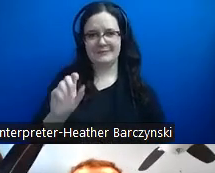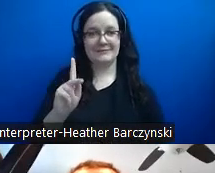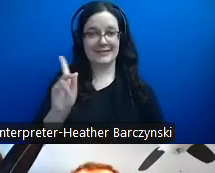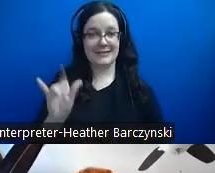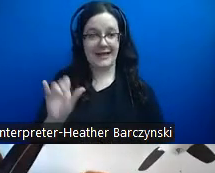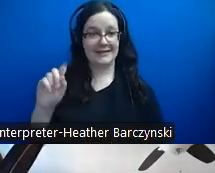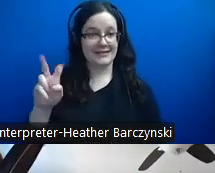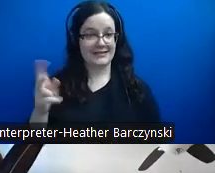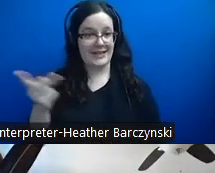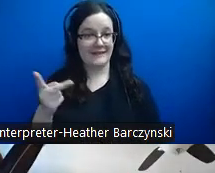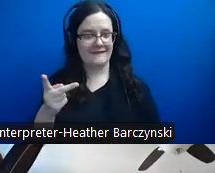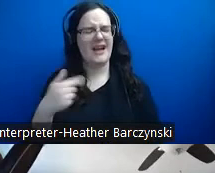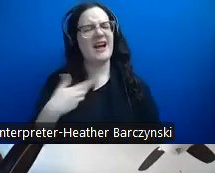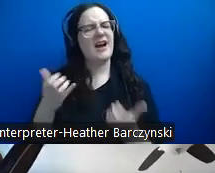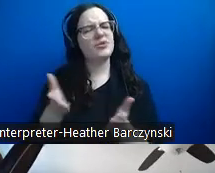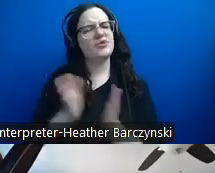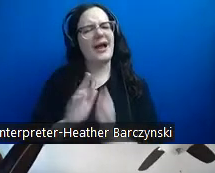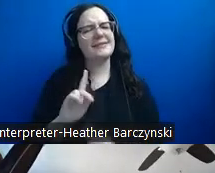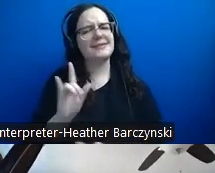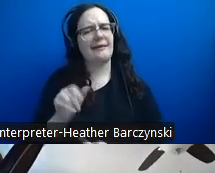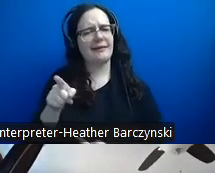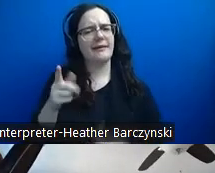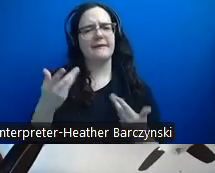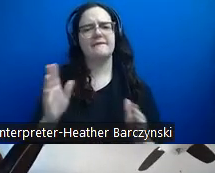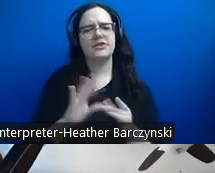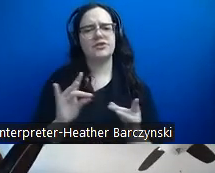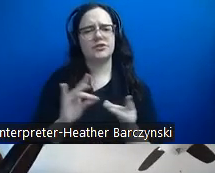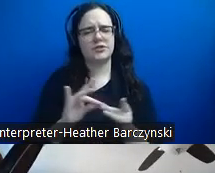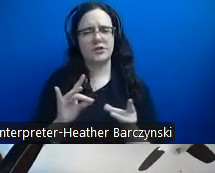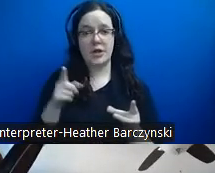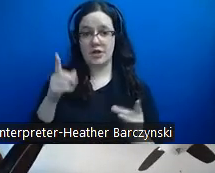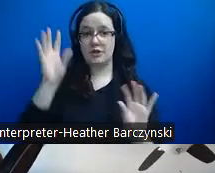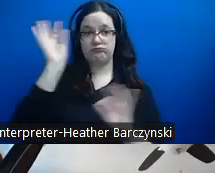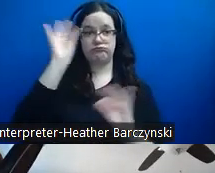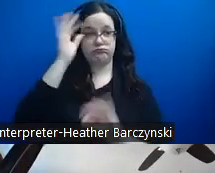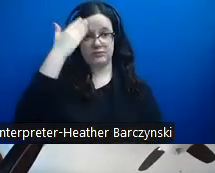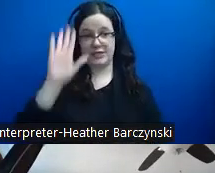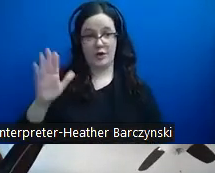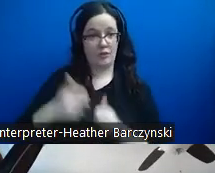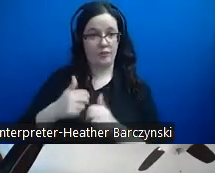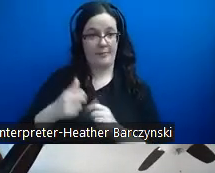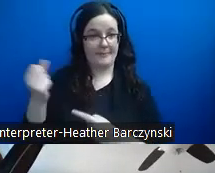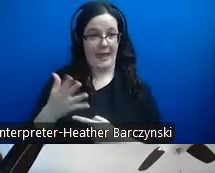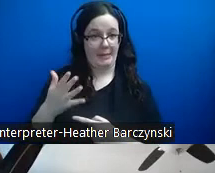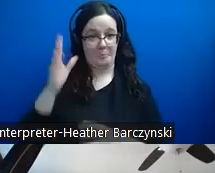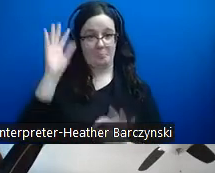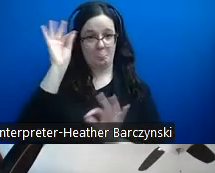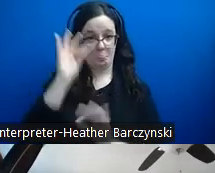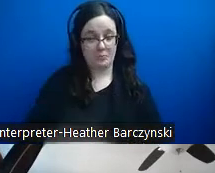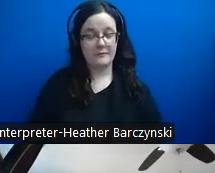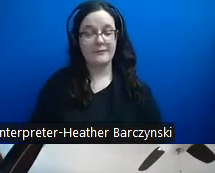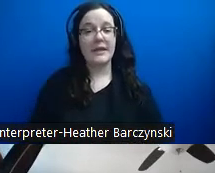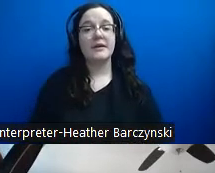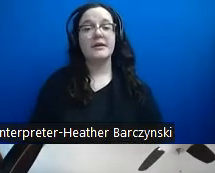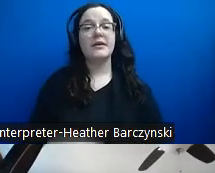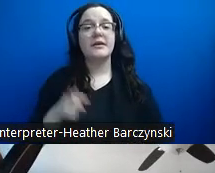One thing I'd like to ask Kelly, you had mentioned that, you had no idea that it was gambling. And it may have been when you had said earlier that